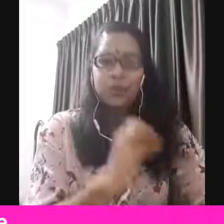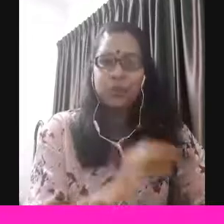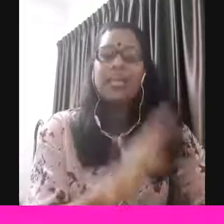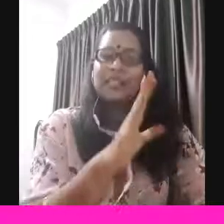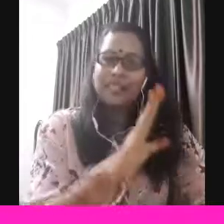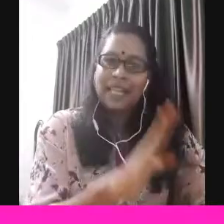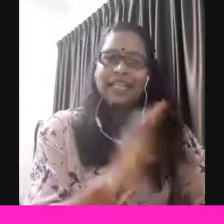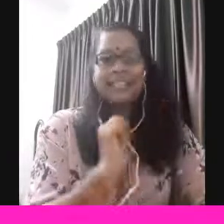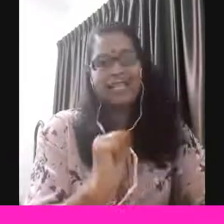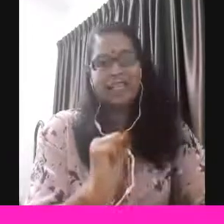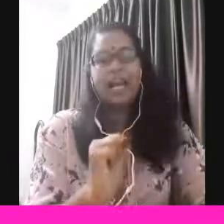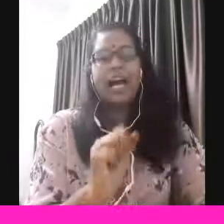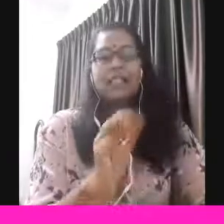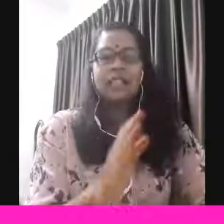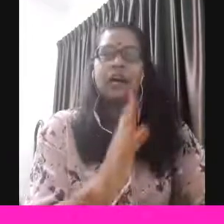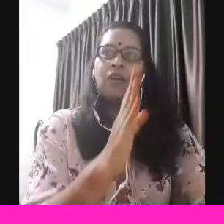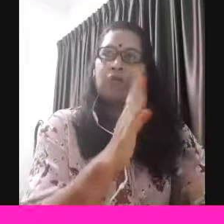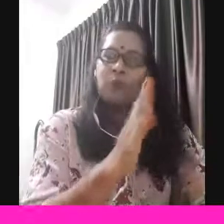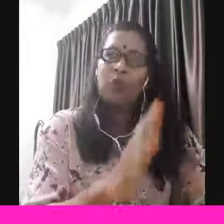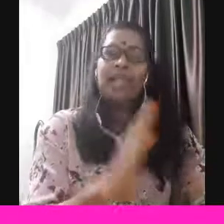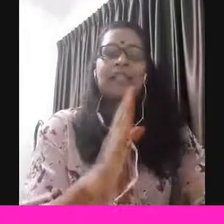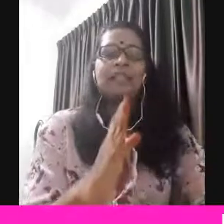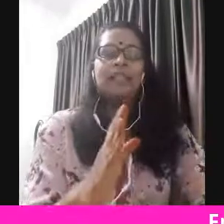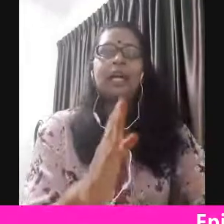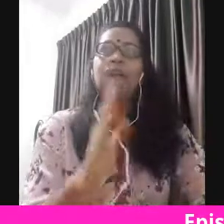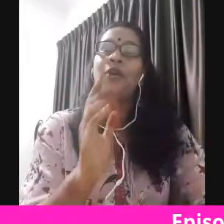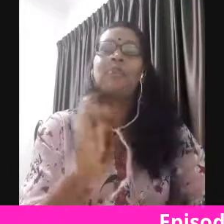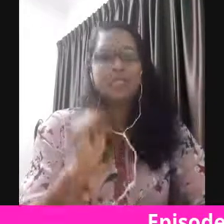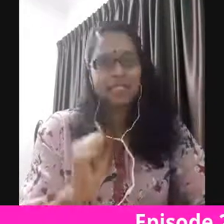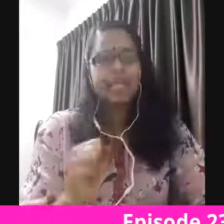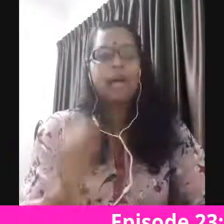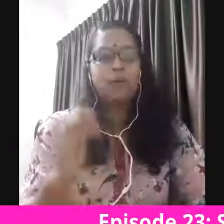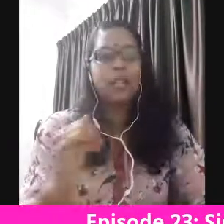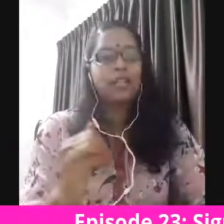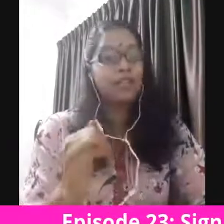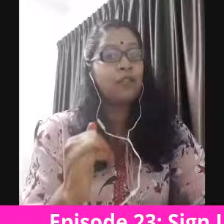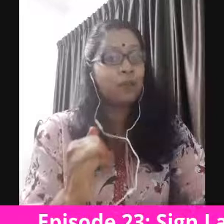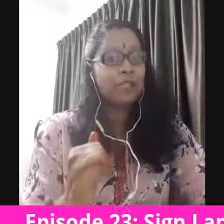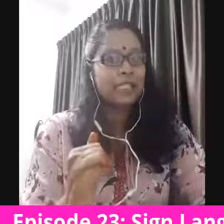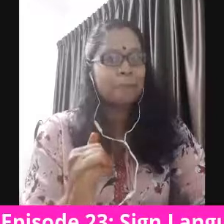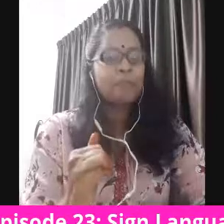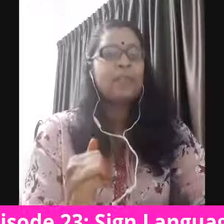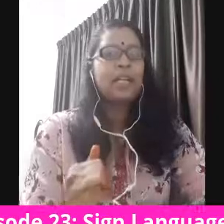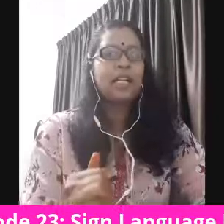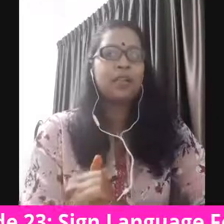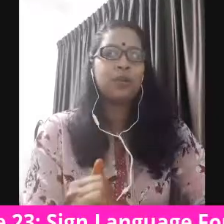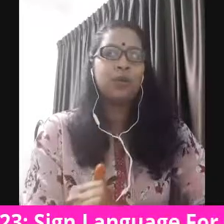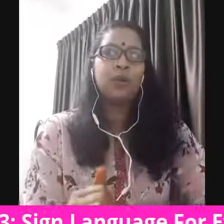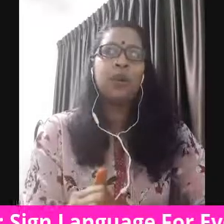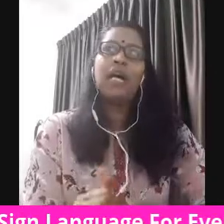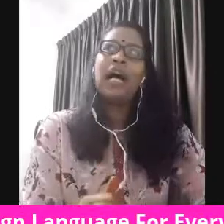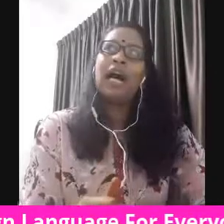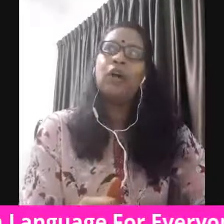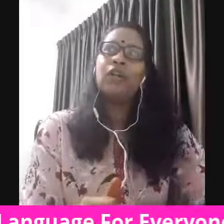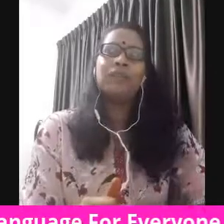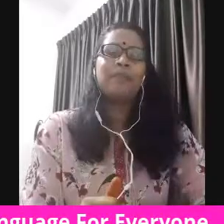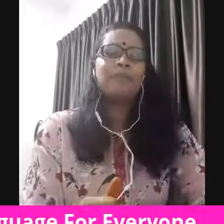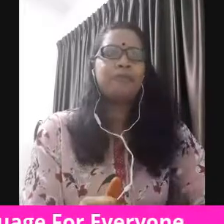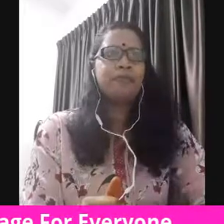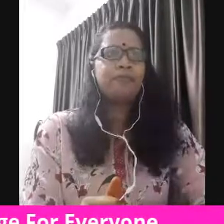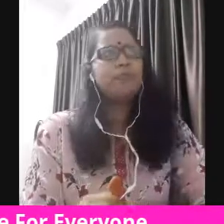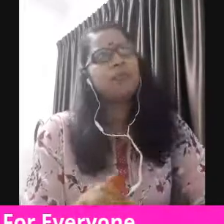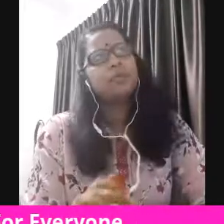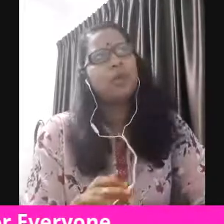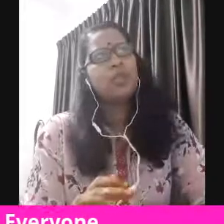they have to study there until Form 1 Mm-hmm. until Form 6. Now they got until Form 6. Mm-hmm. So one of